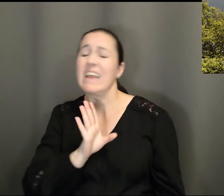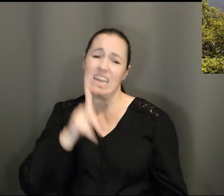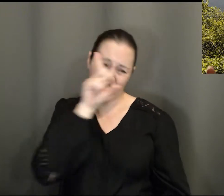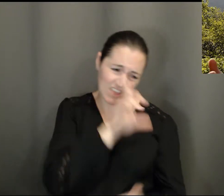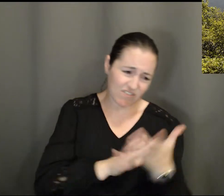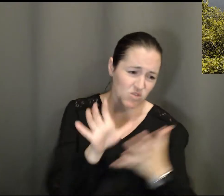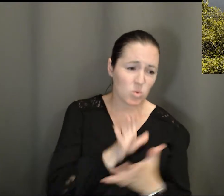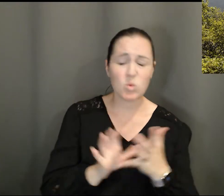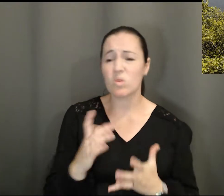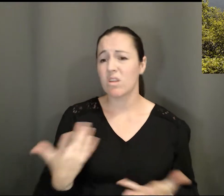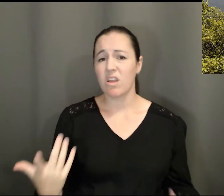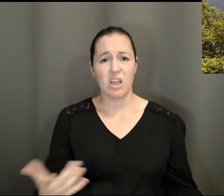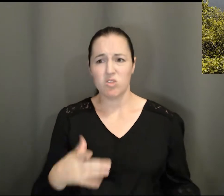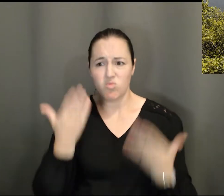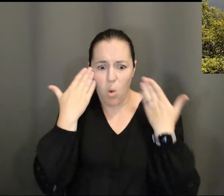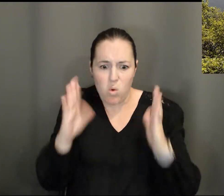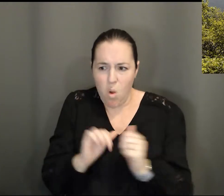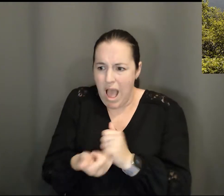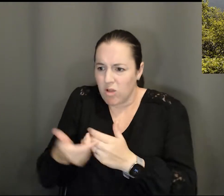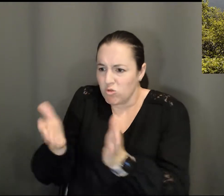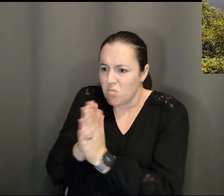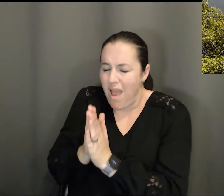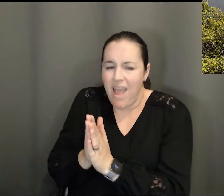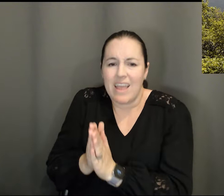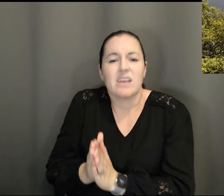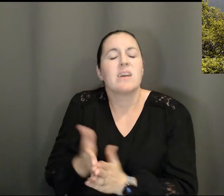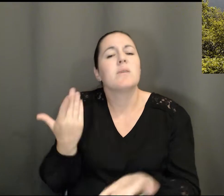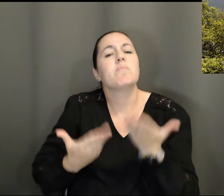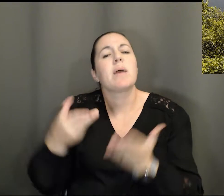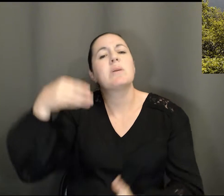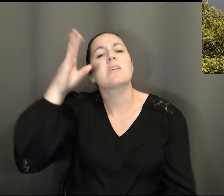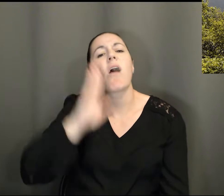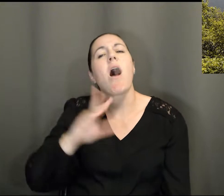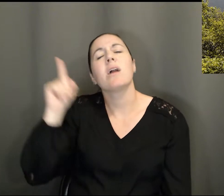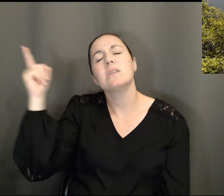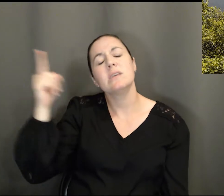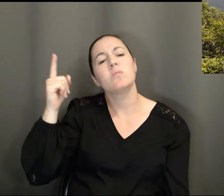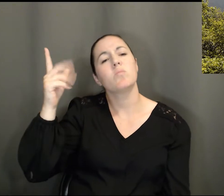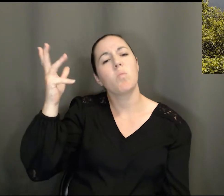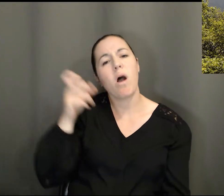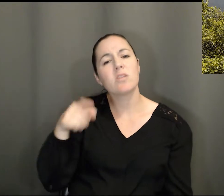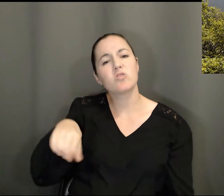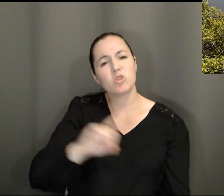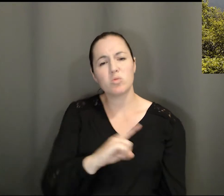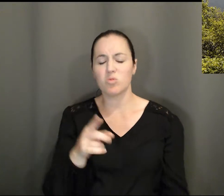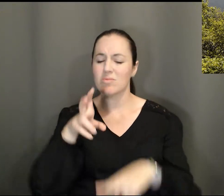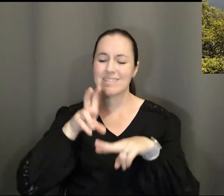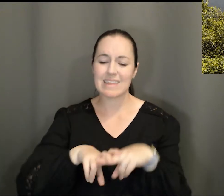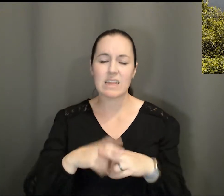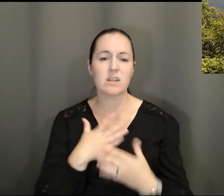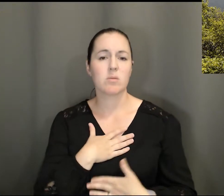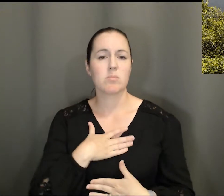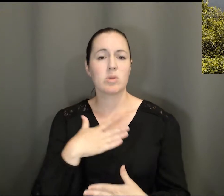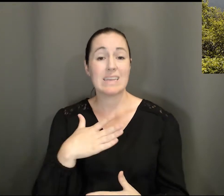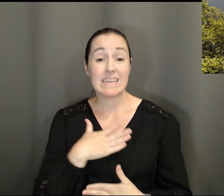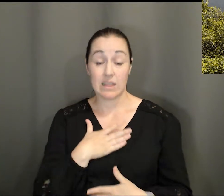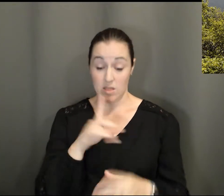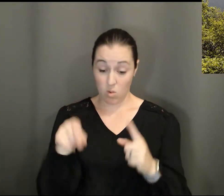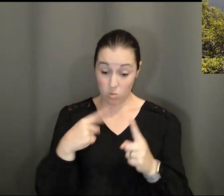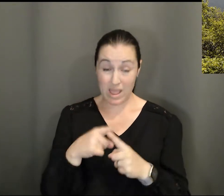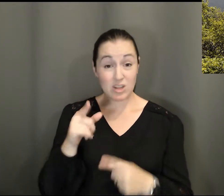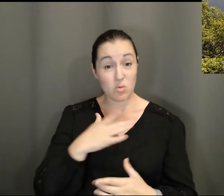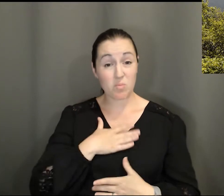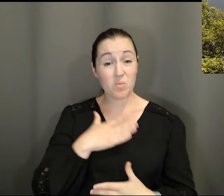just saying, hey, sit here and breathe. Because when you're taking a breath, you're actually saying my name. You're